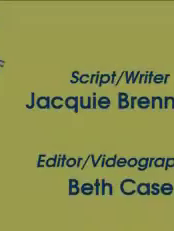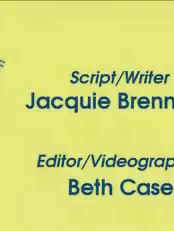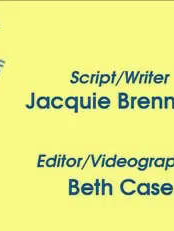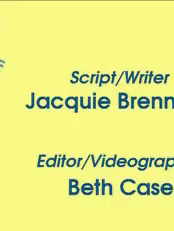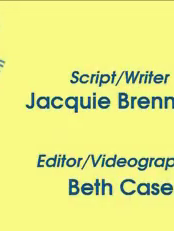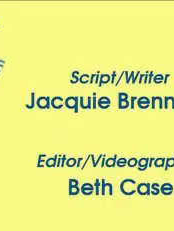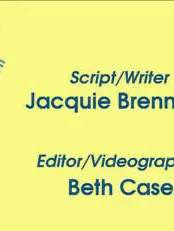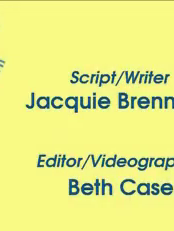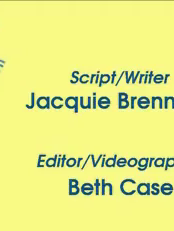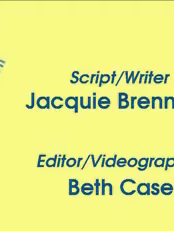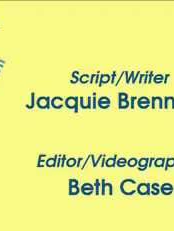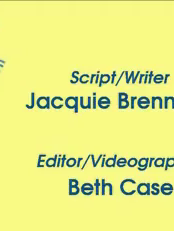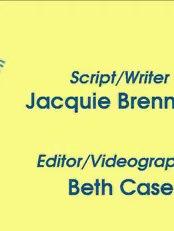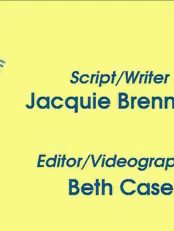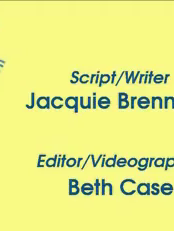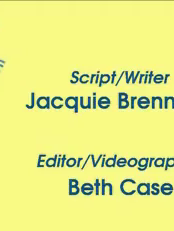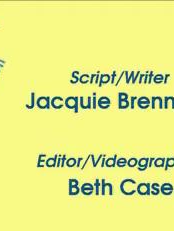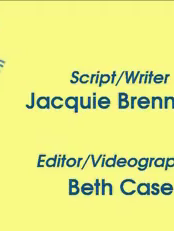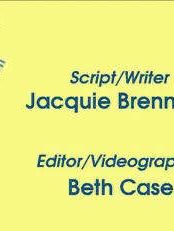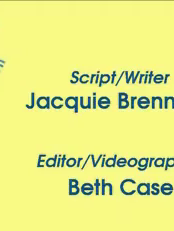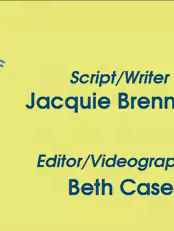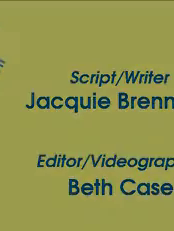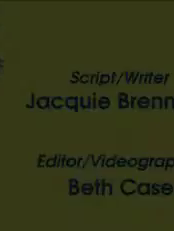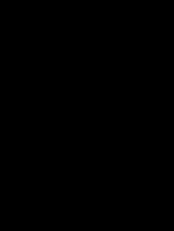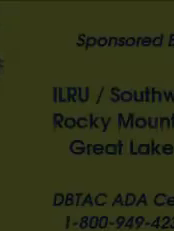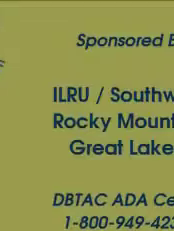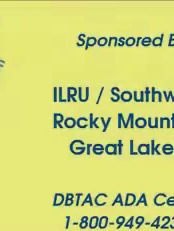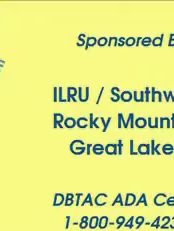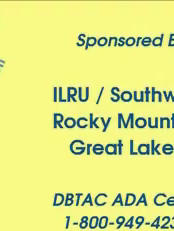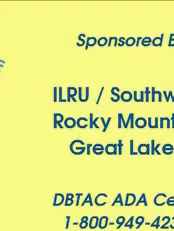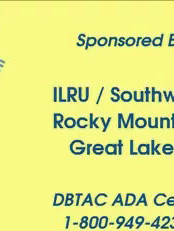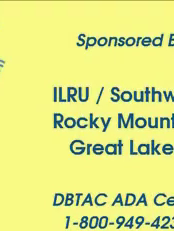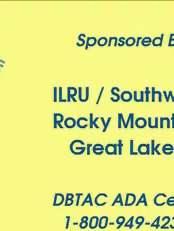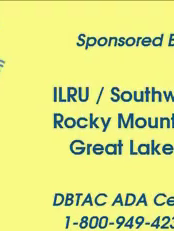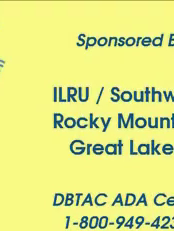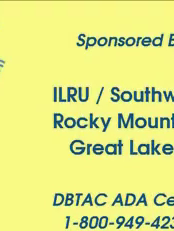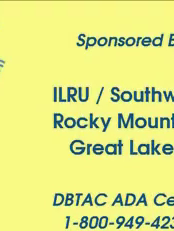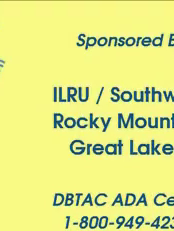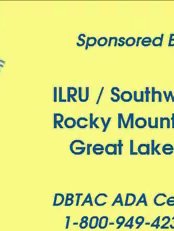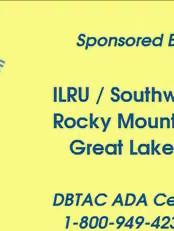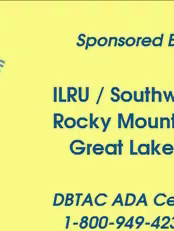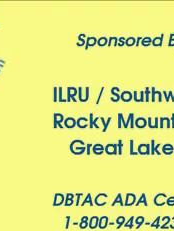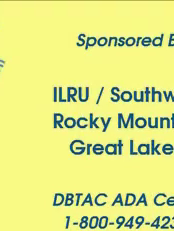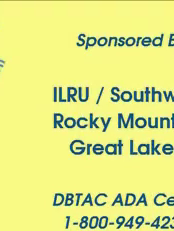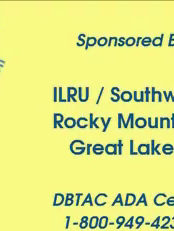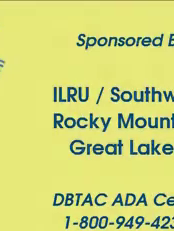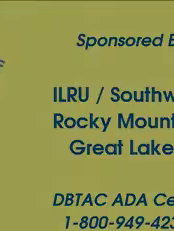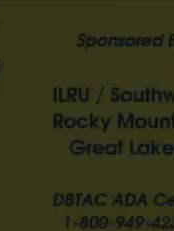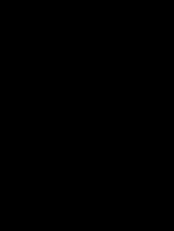Script writer, Jackie Brennan. Editor-Videographer, Beth Case. Sponsored by the DibTac ADA Centers.